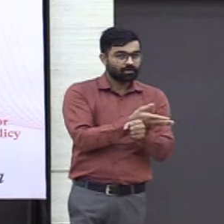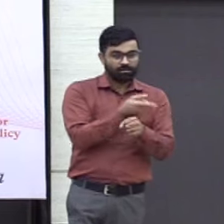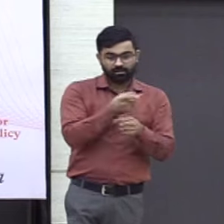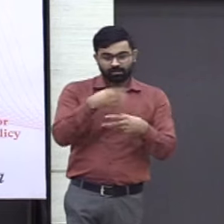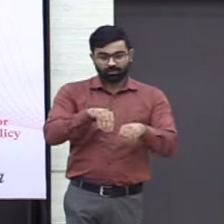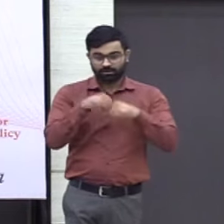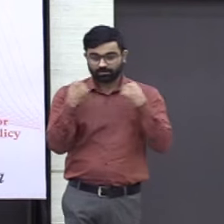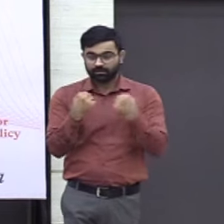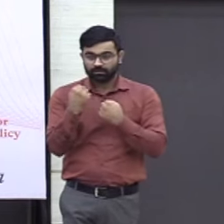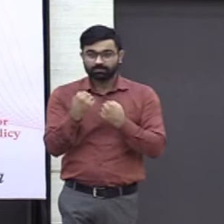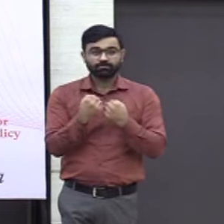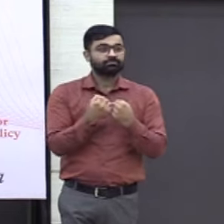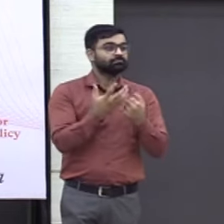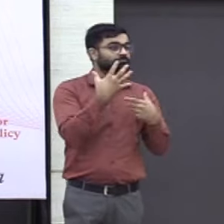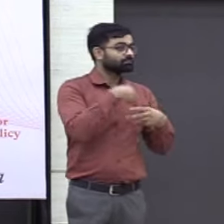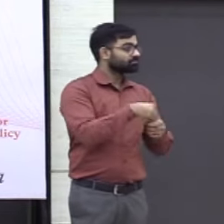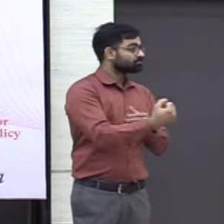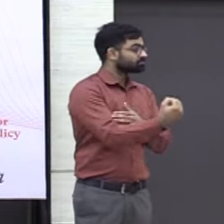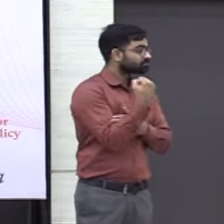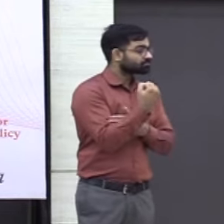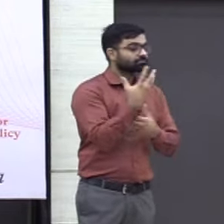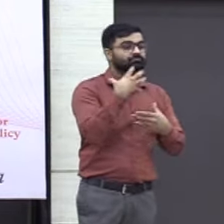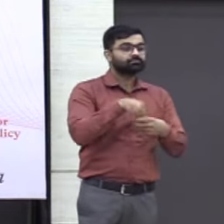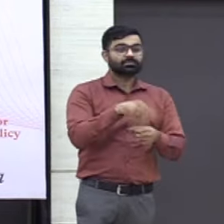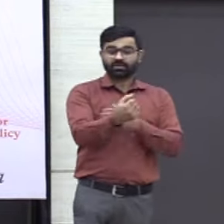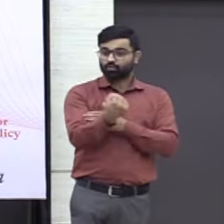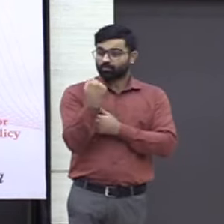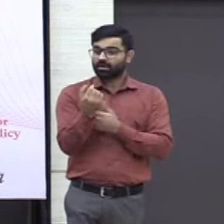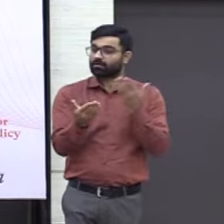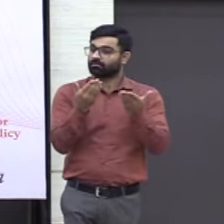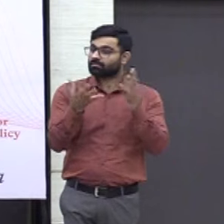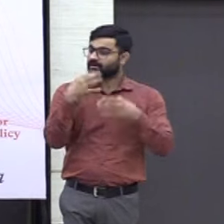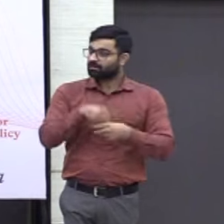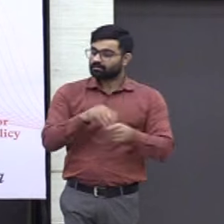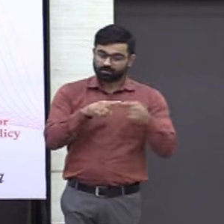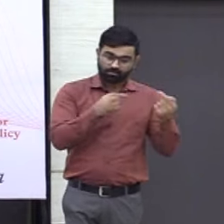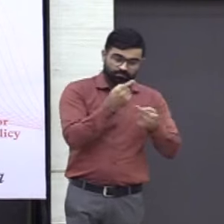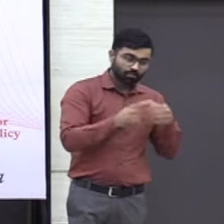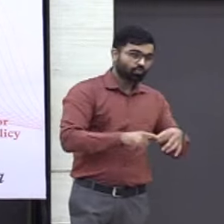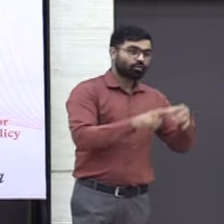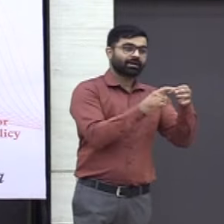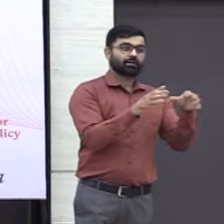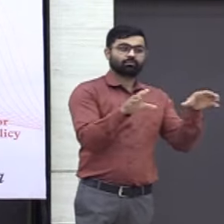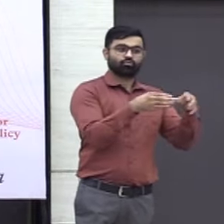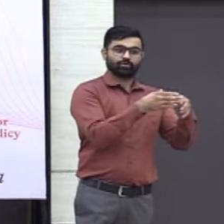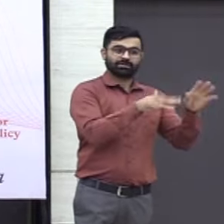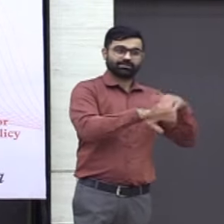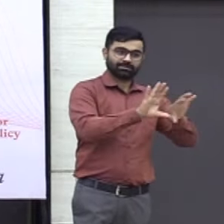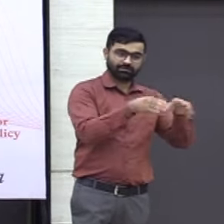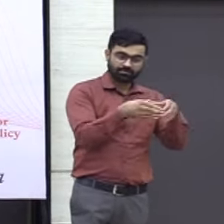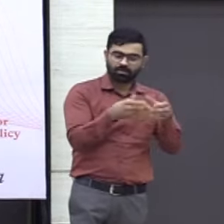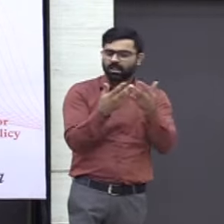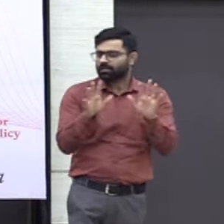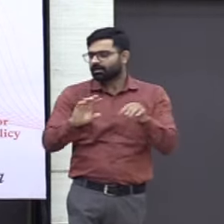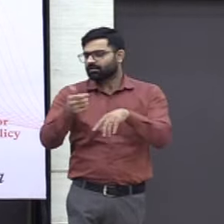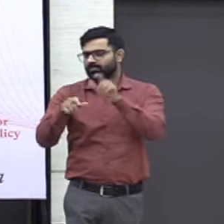he acts at the instance of the powers that be. That power may be that of a politician of a political class, or it could be of